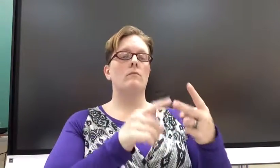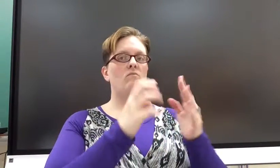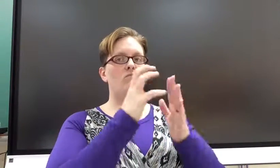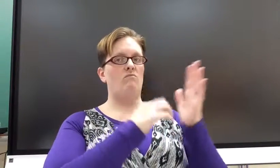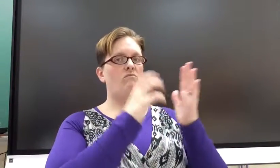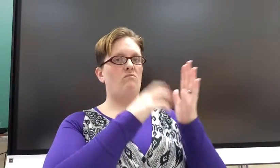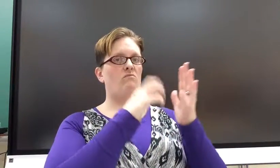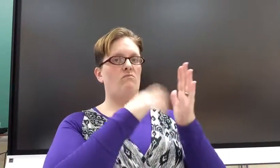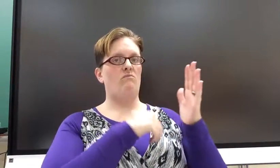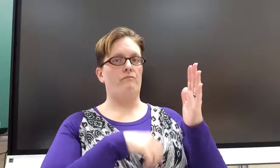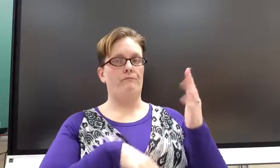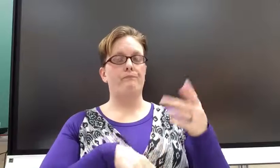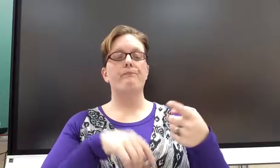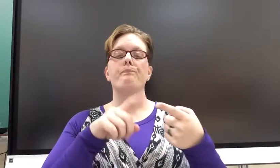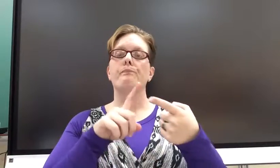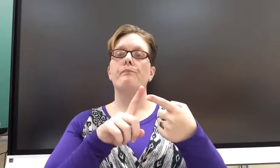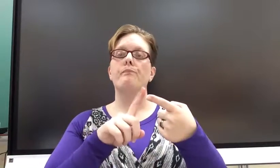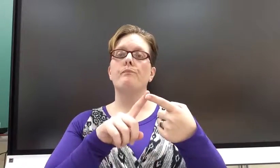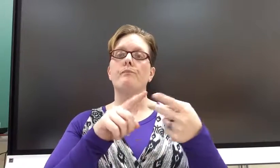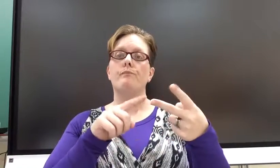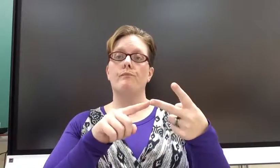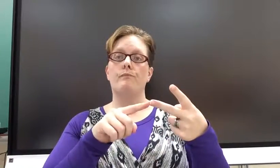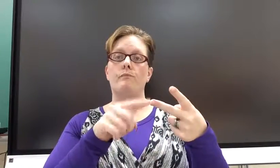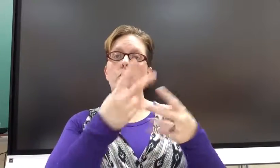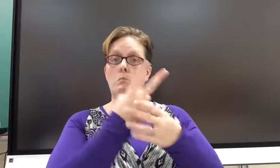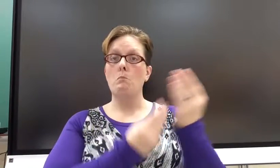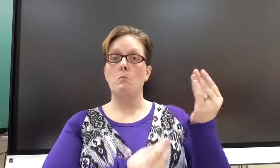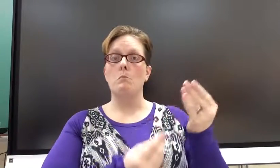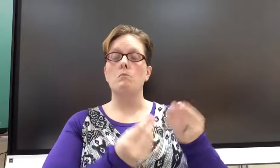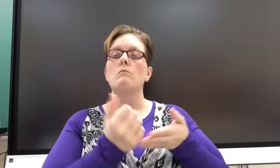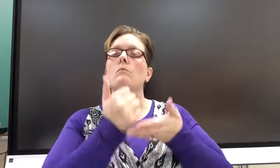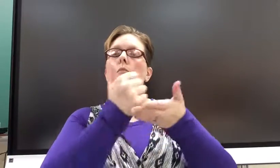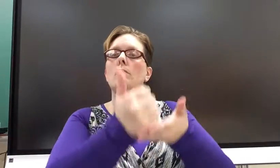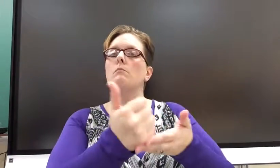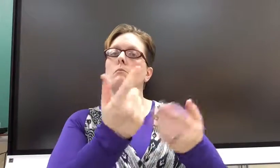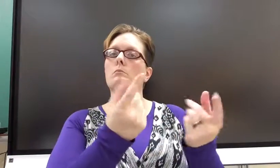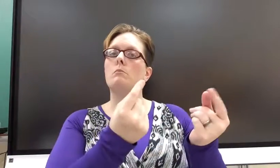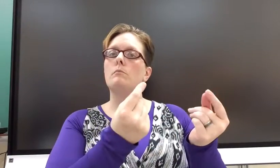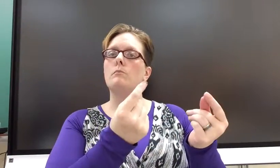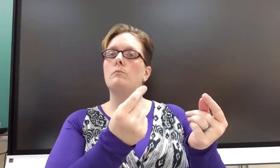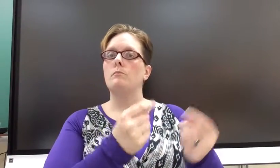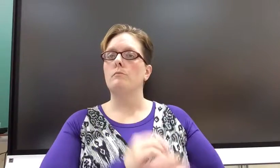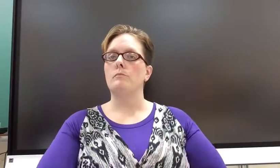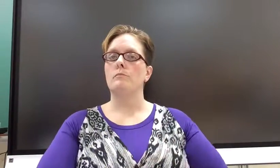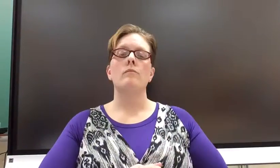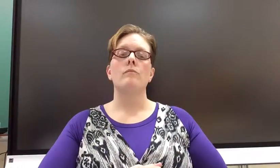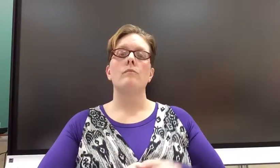of endoplasmic reticulum. There's rough and there's smooth. Both of them are